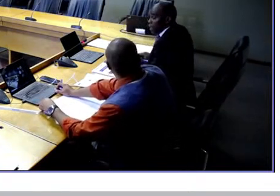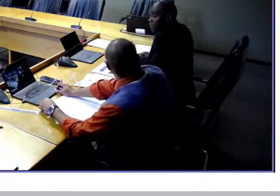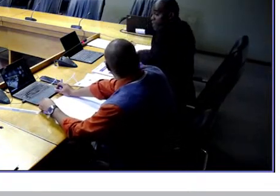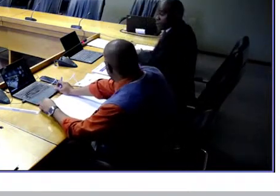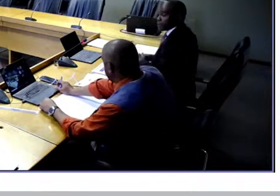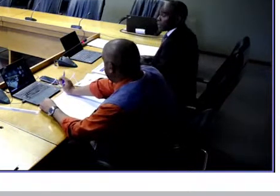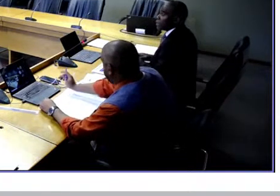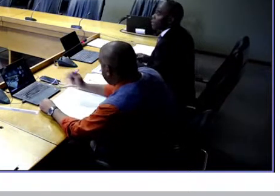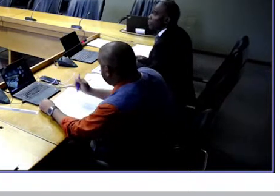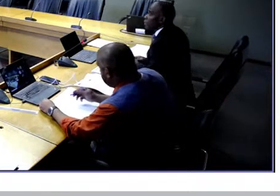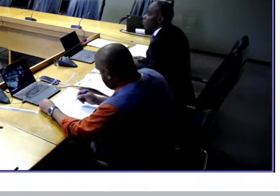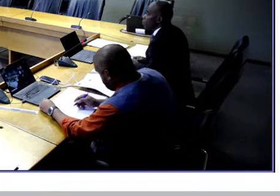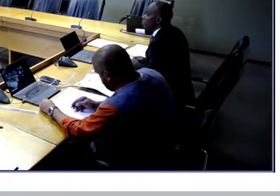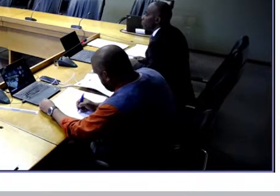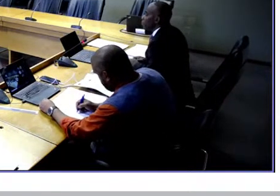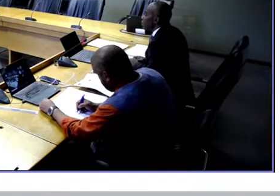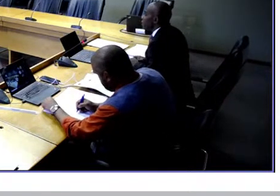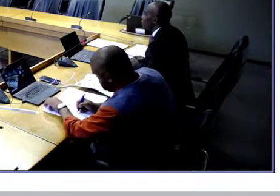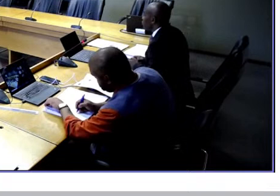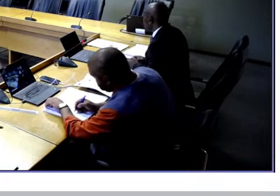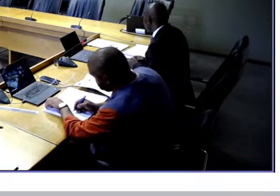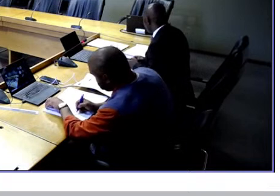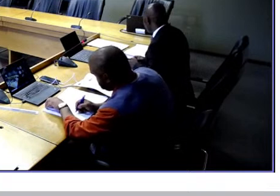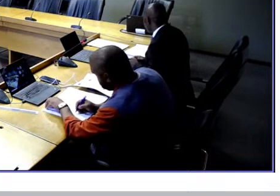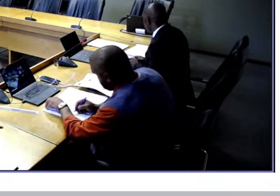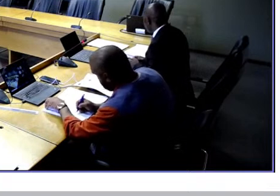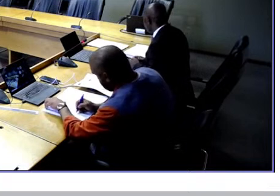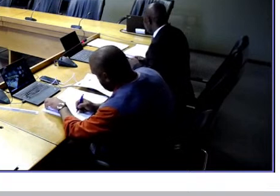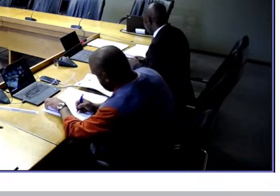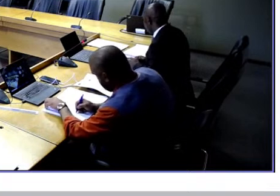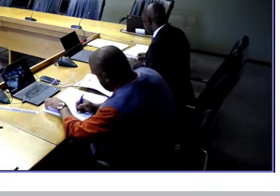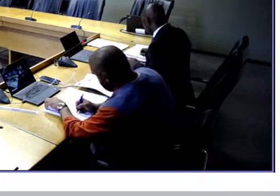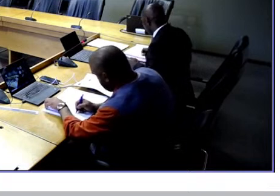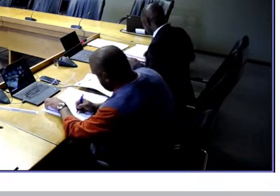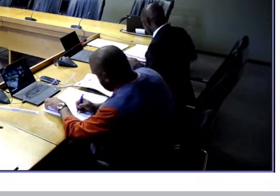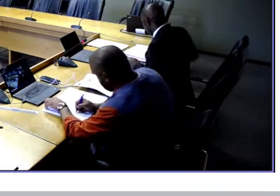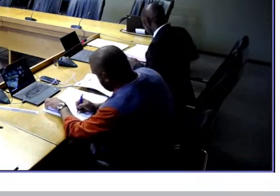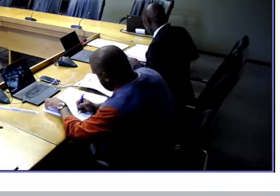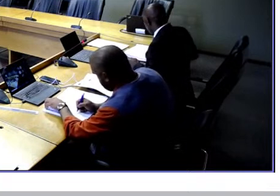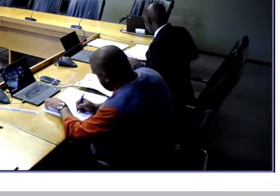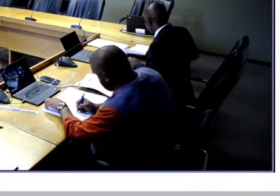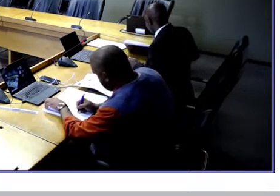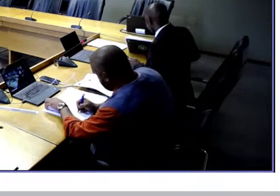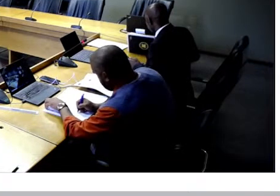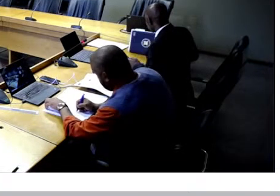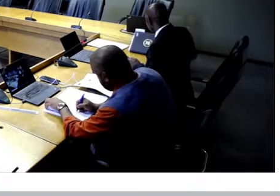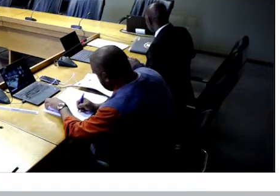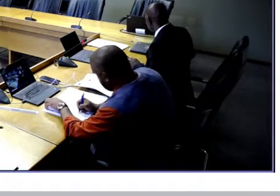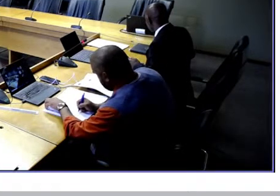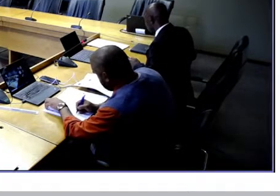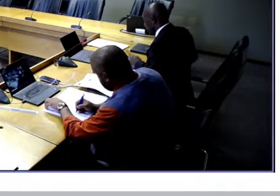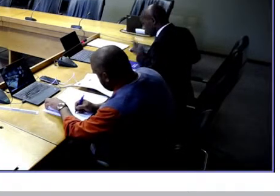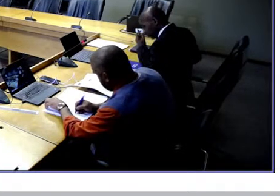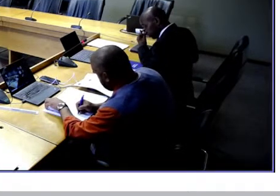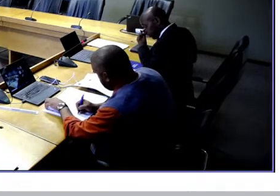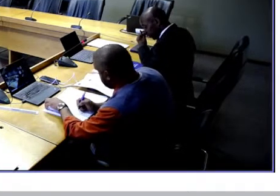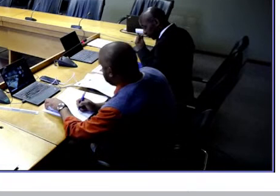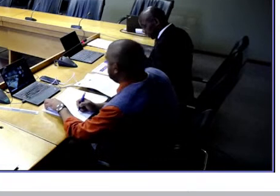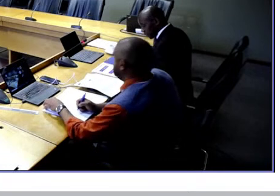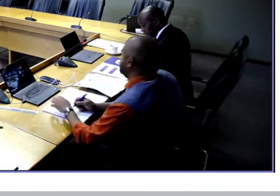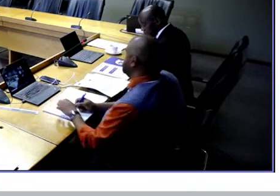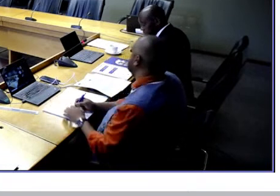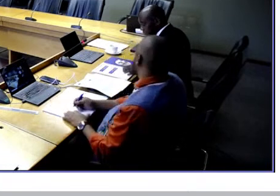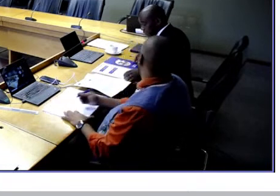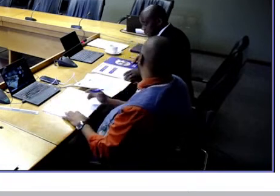no others, then honourable members, thank you very much once again for your diligence and also for